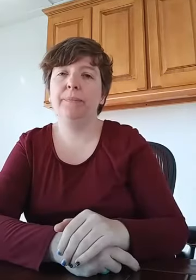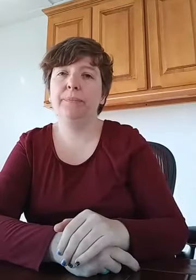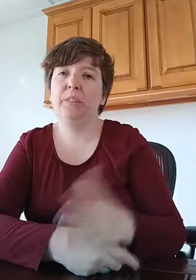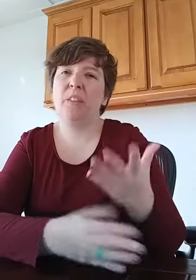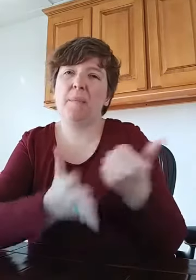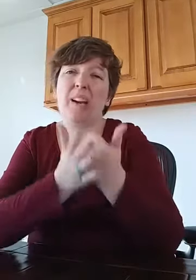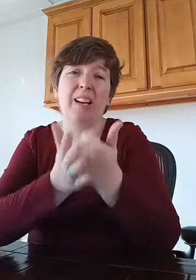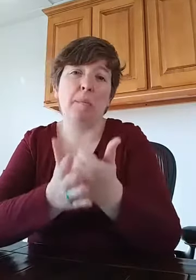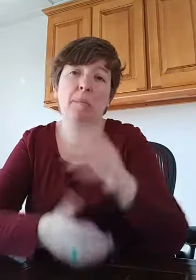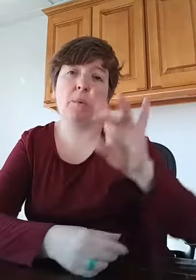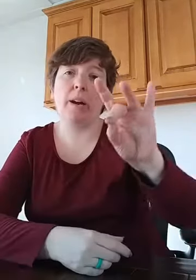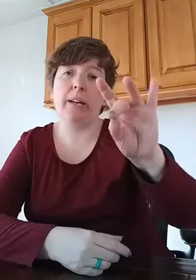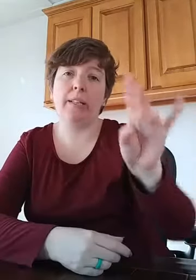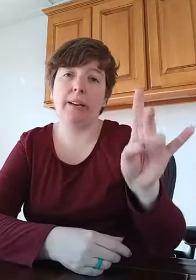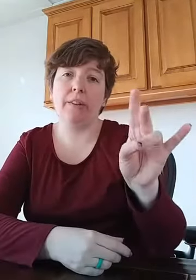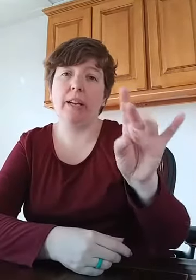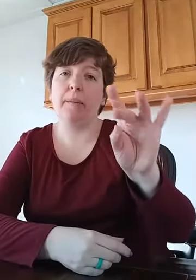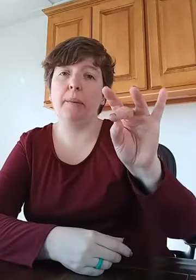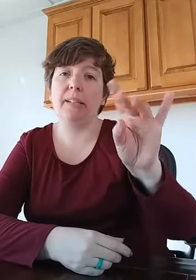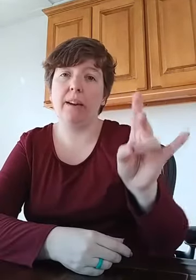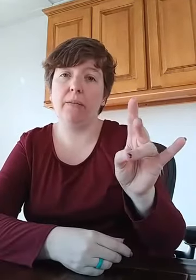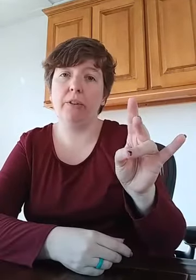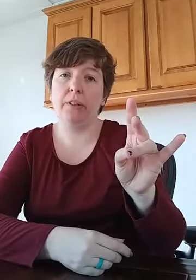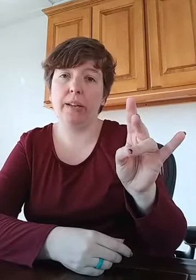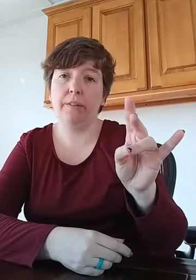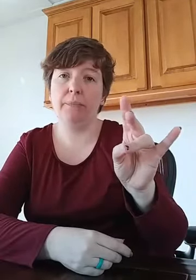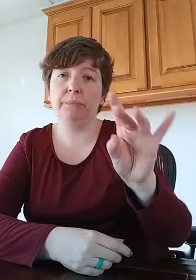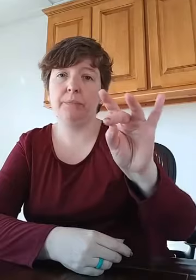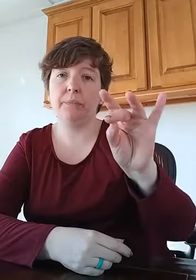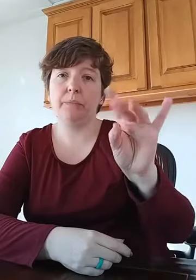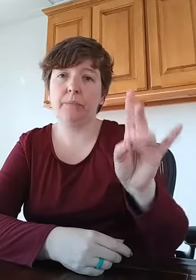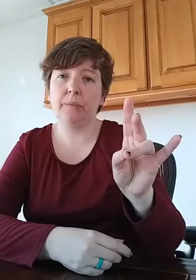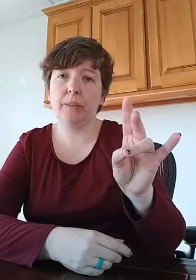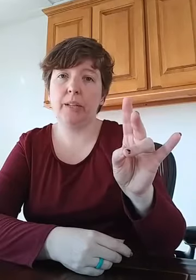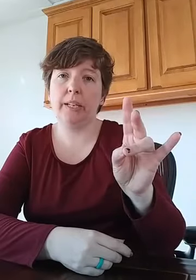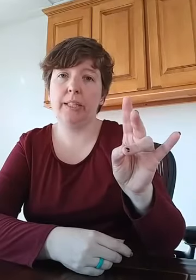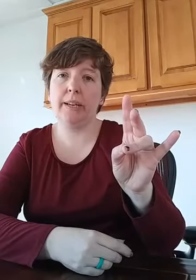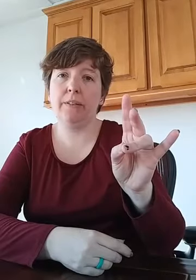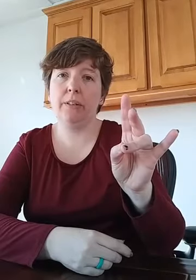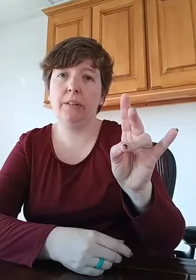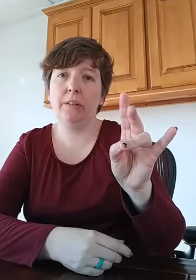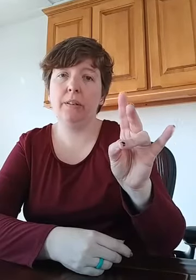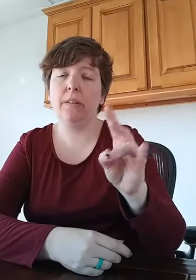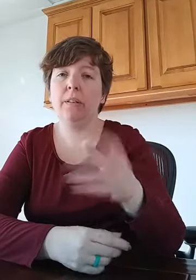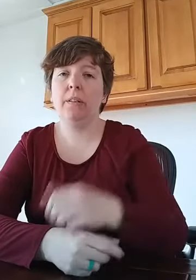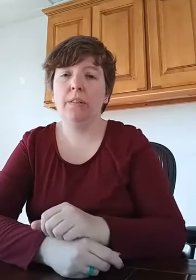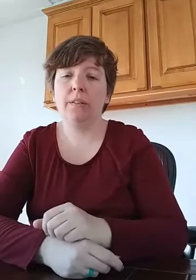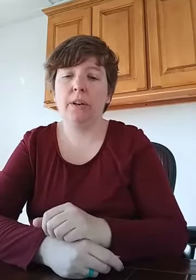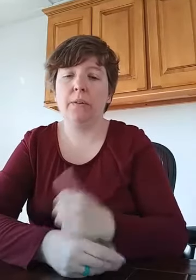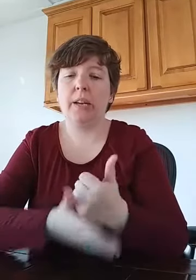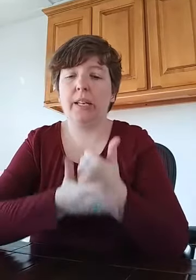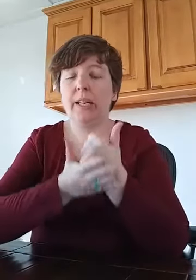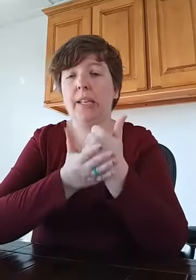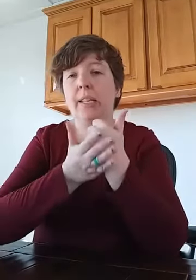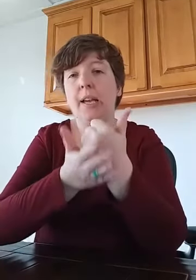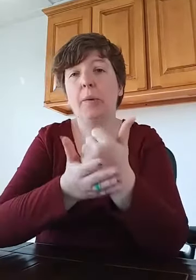So that might help. Or 87, they come down for the 7. 87. So that can help you